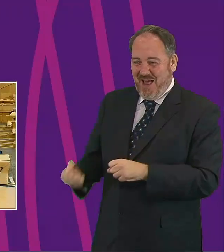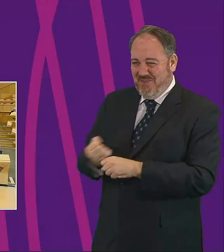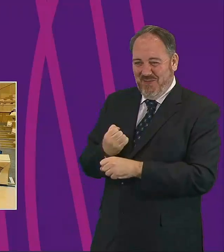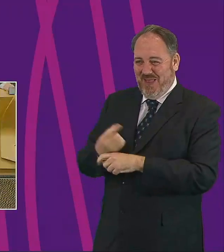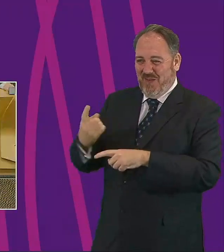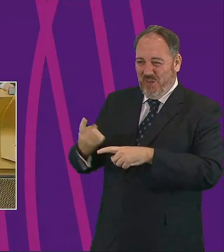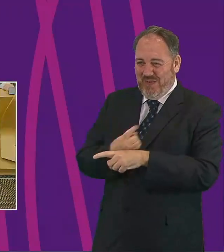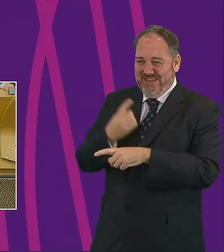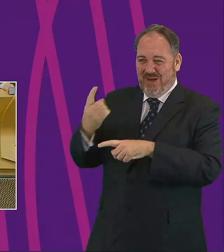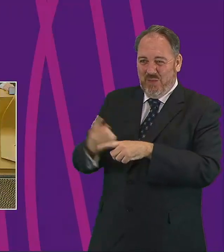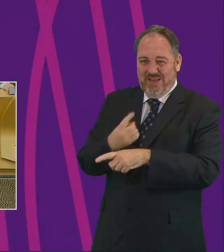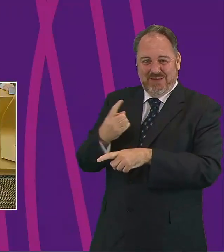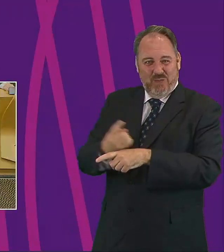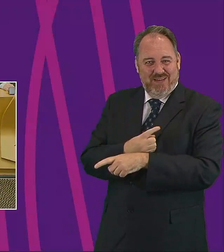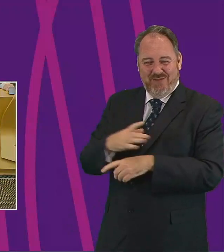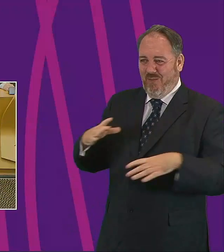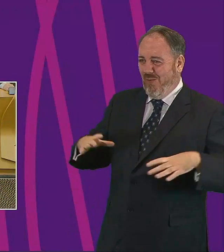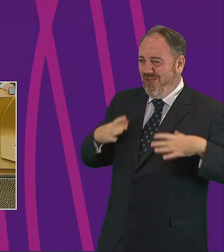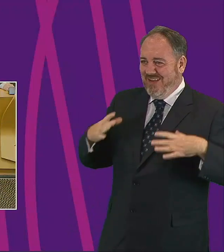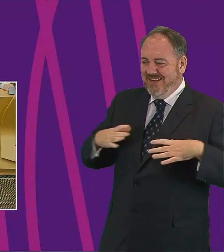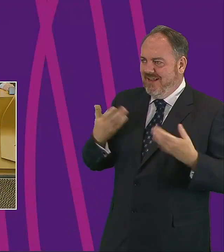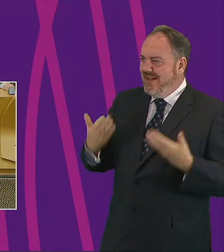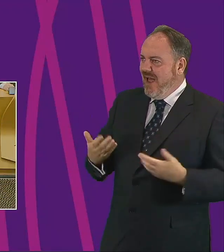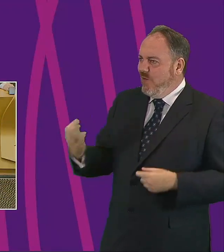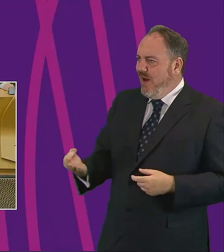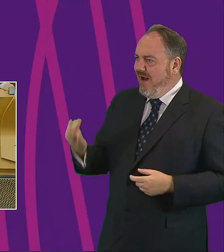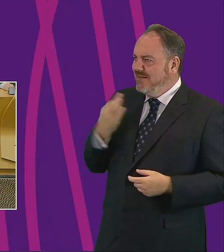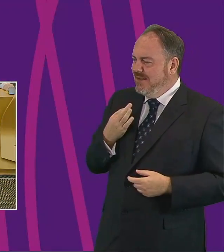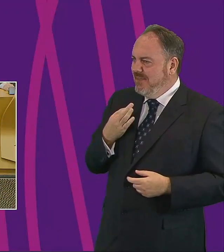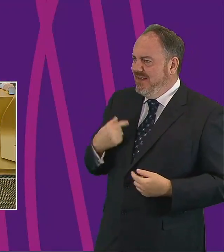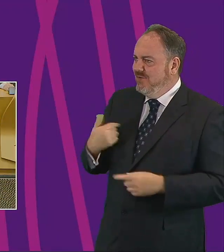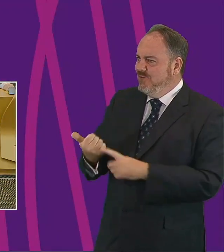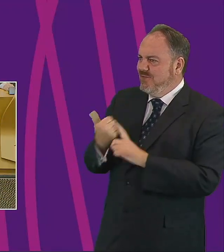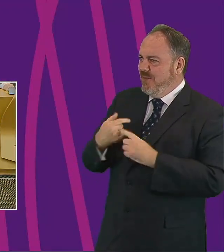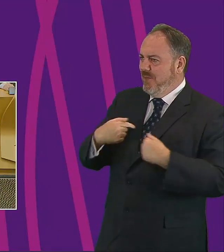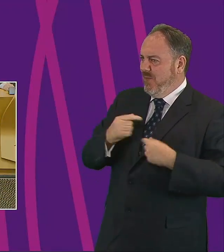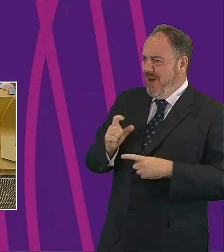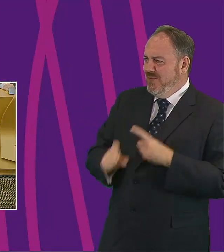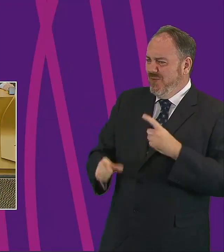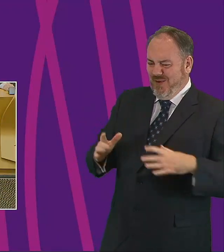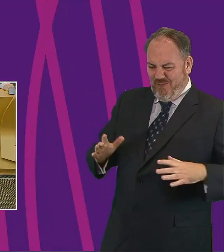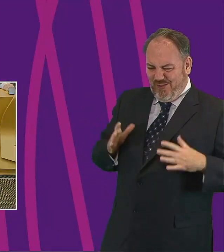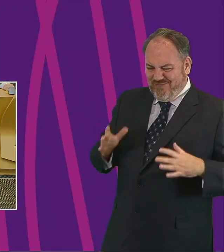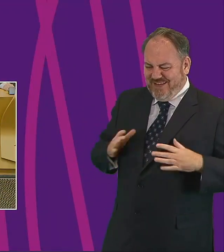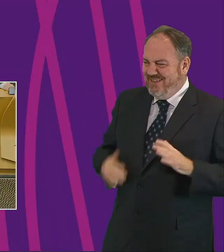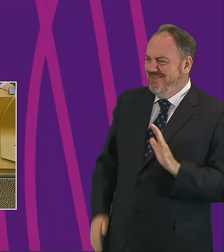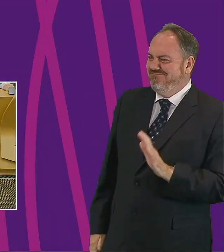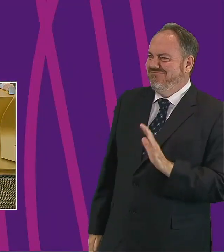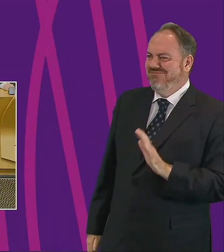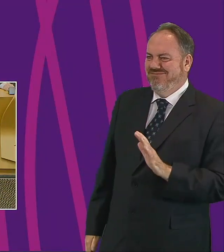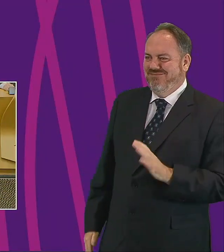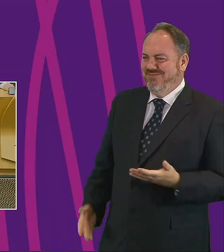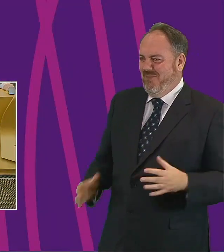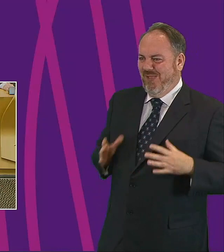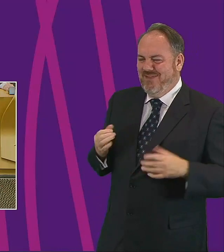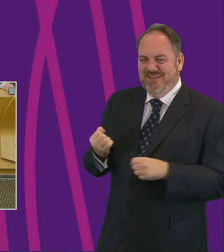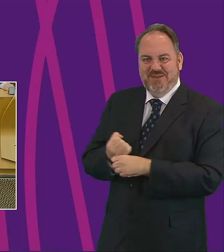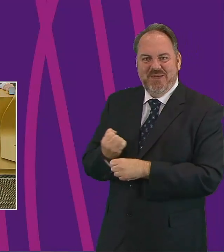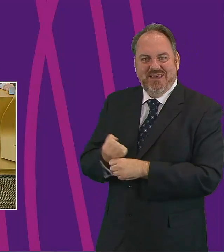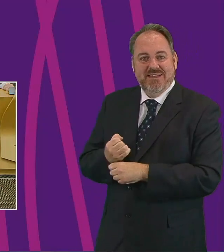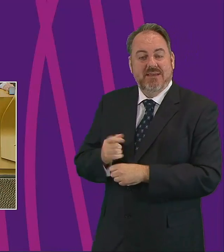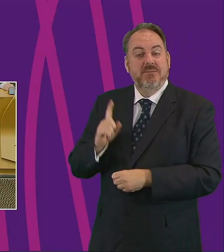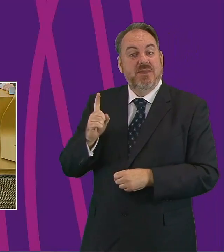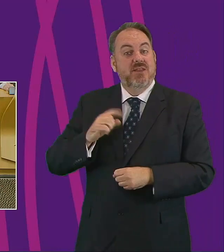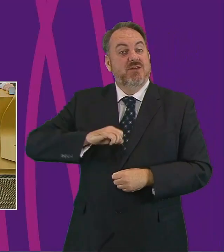I'm glad that Richard Leonard has now decided to back that call. In addition to that, the Scottish Government has also set out